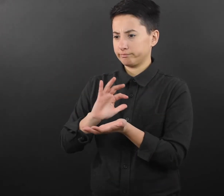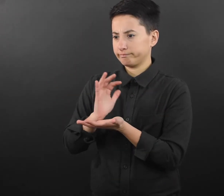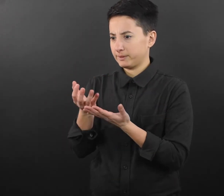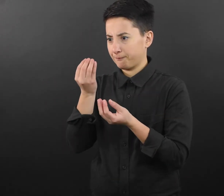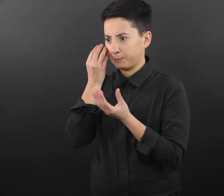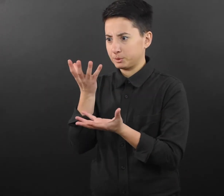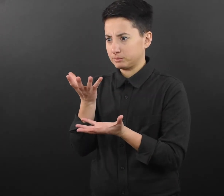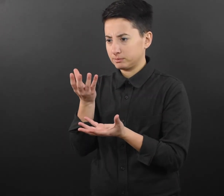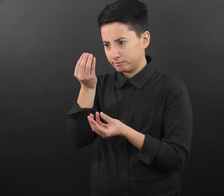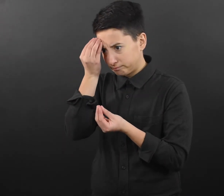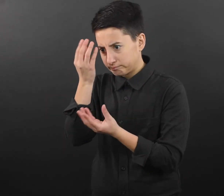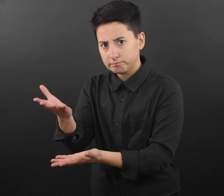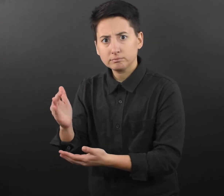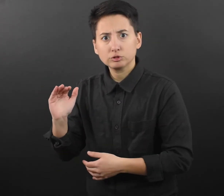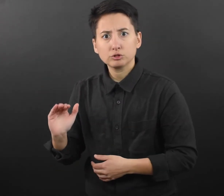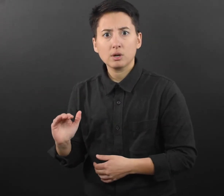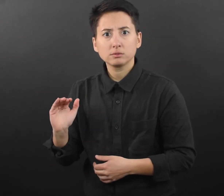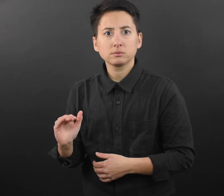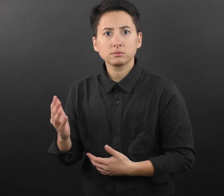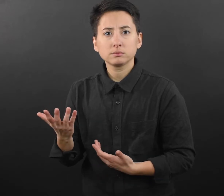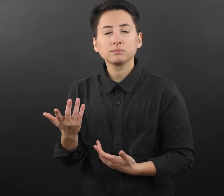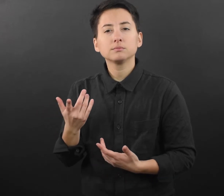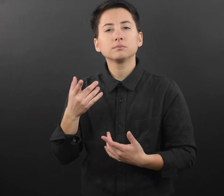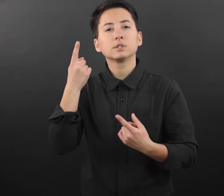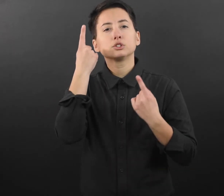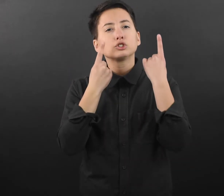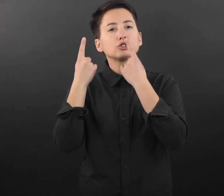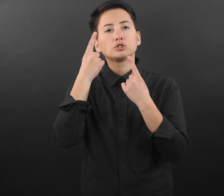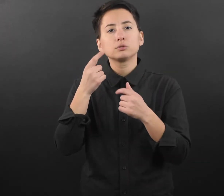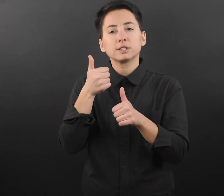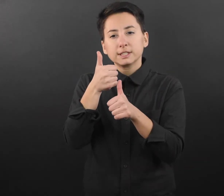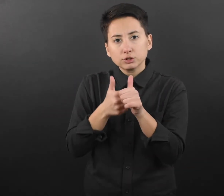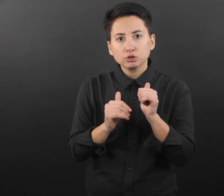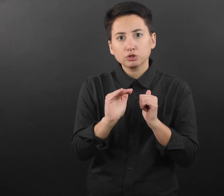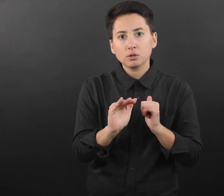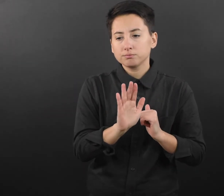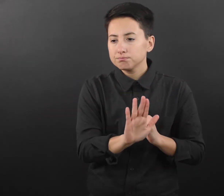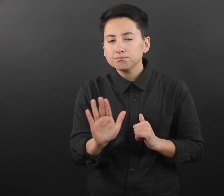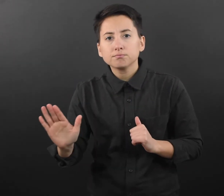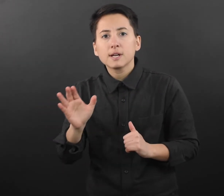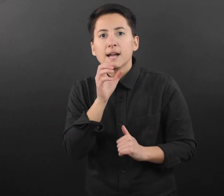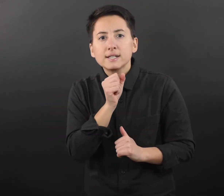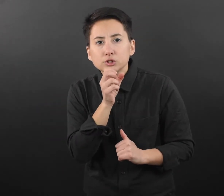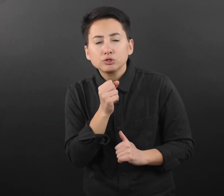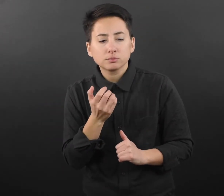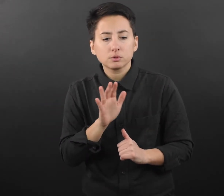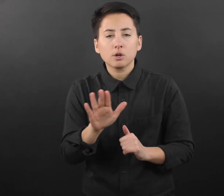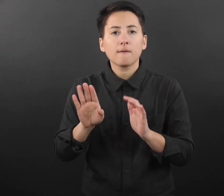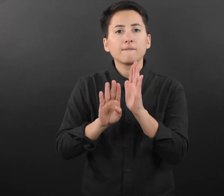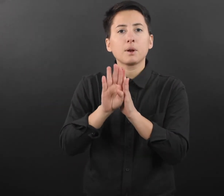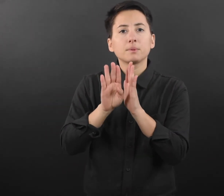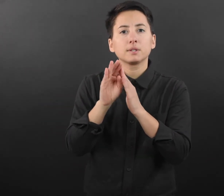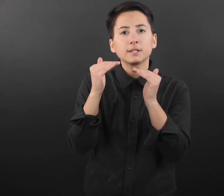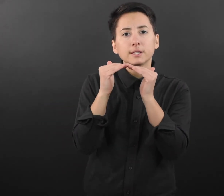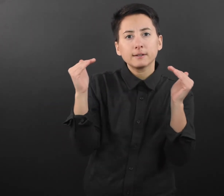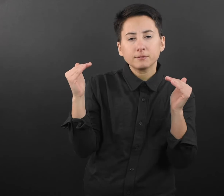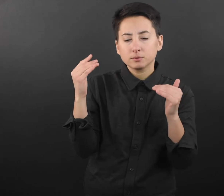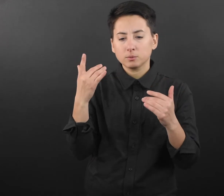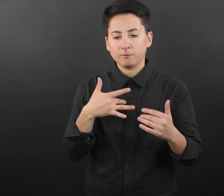Consider each child's age and developmental level when deciding the amount and nature of the information